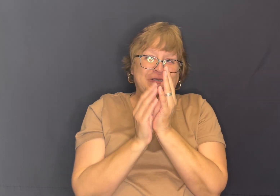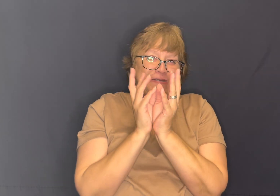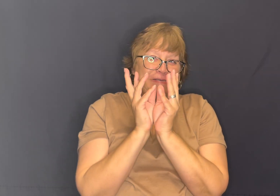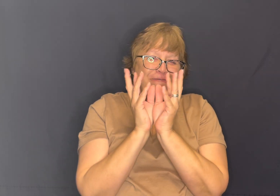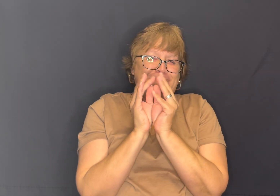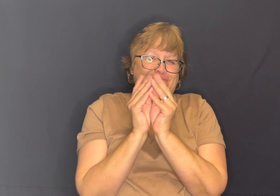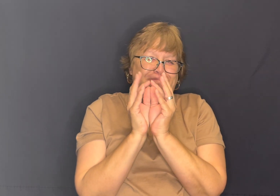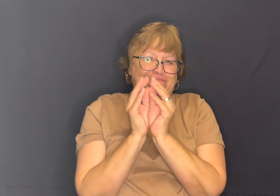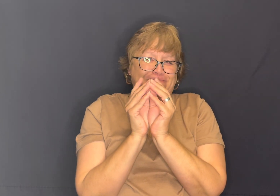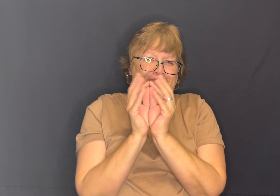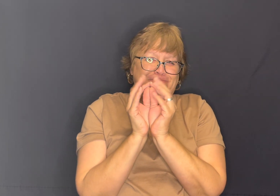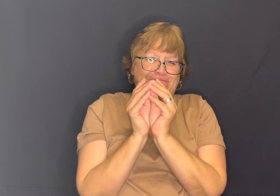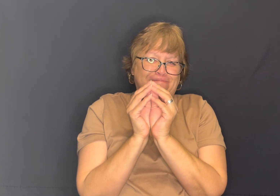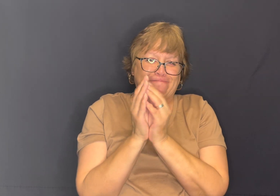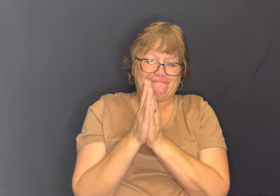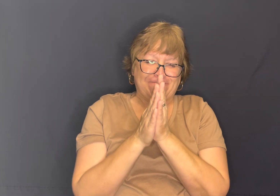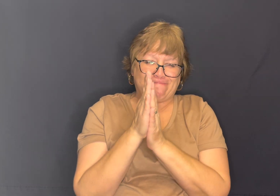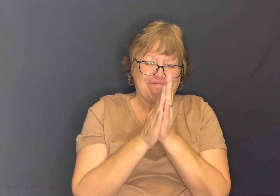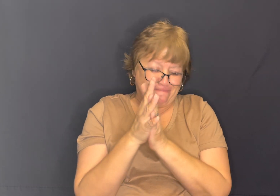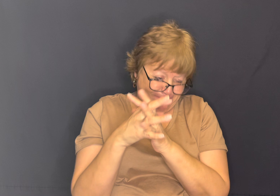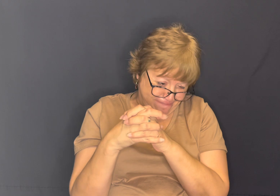a review? All